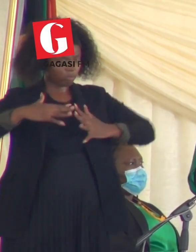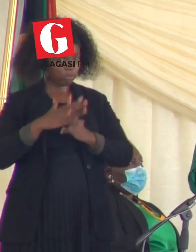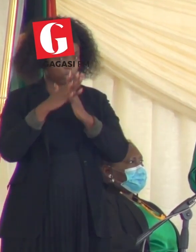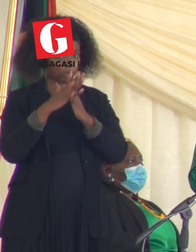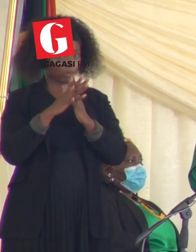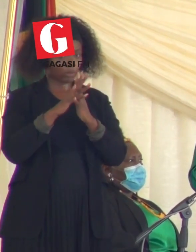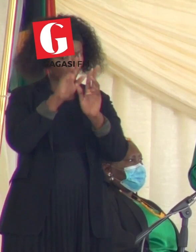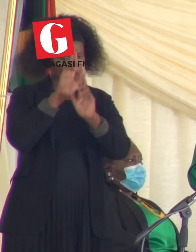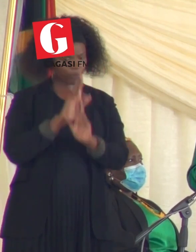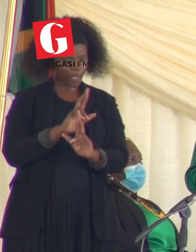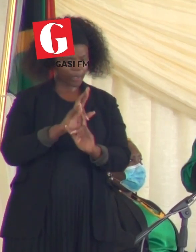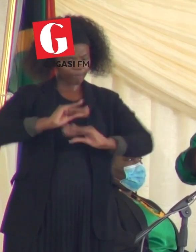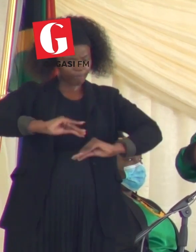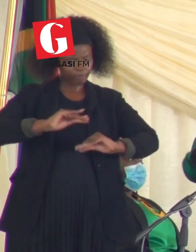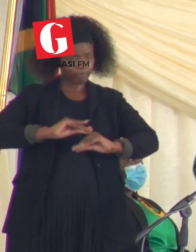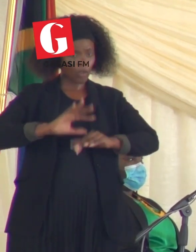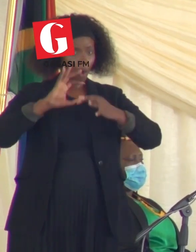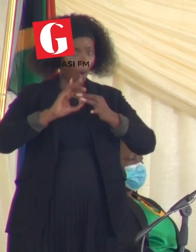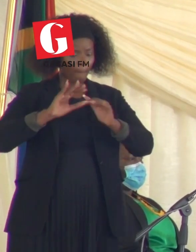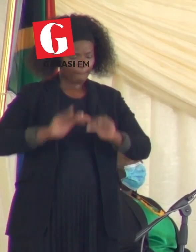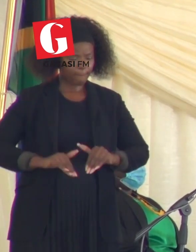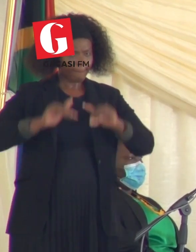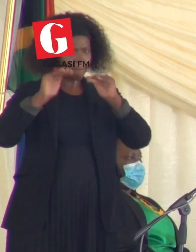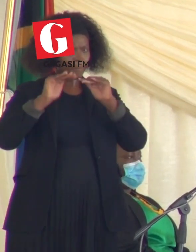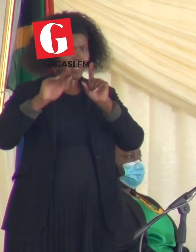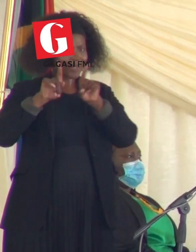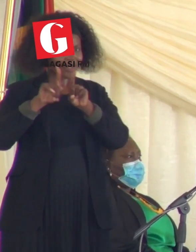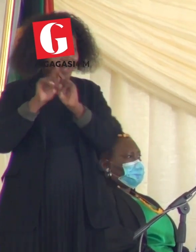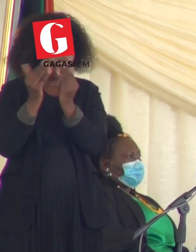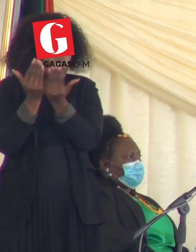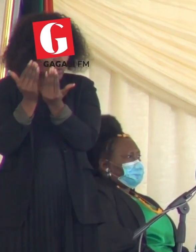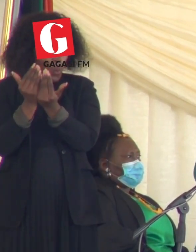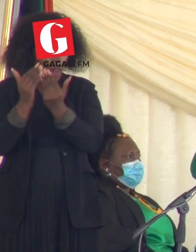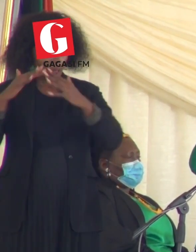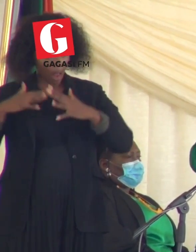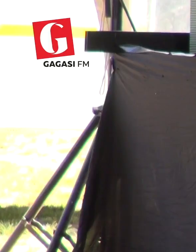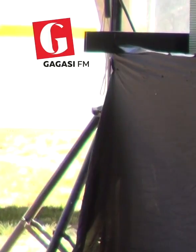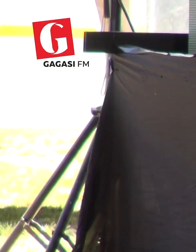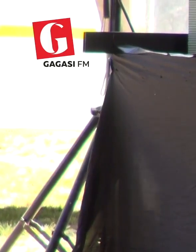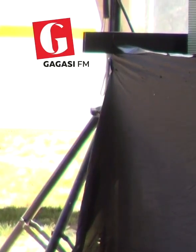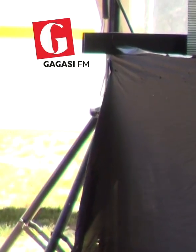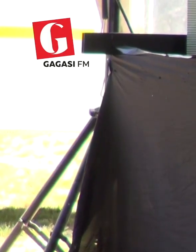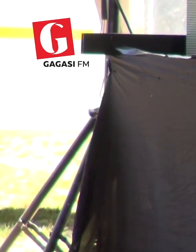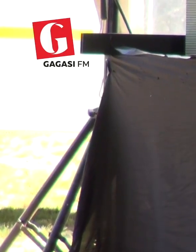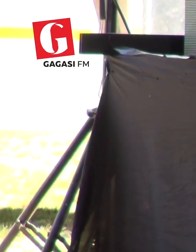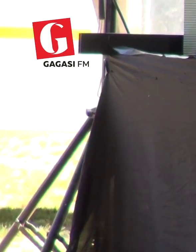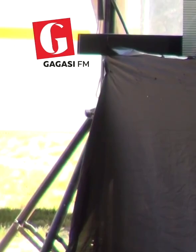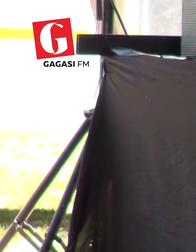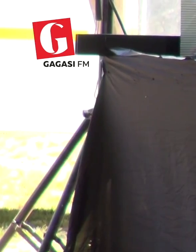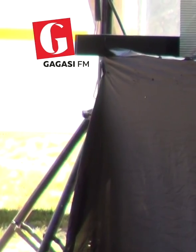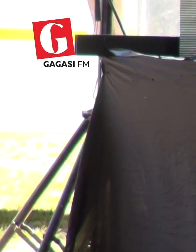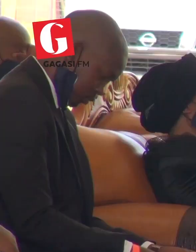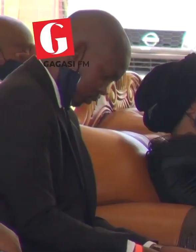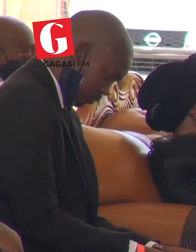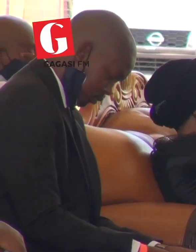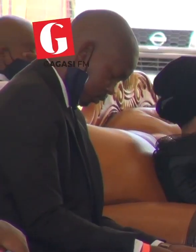inhlonipho yasekhaya, ukufundiswa kwasesikoleni nokuqeqeshwa kwaka-ANC